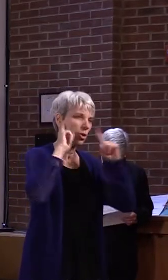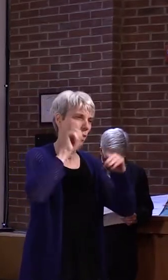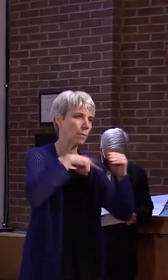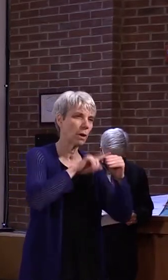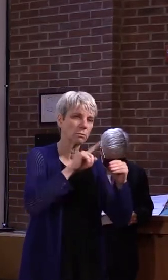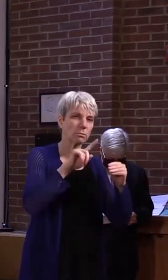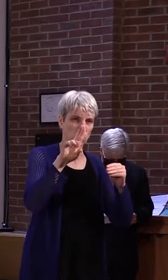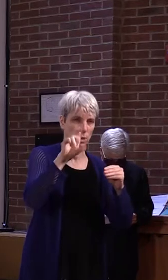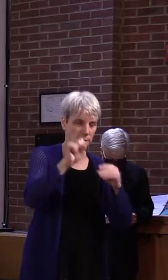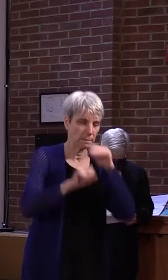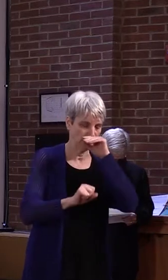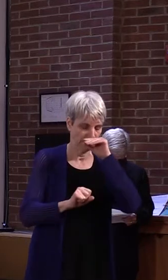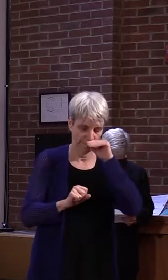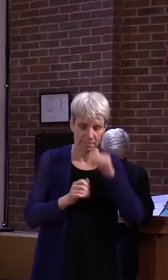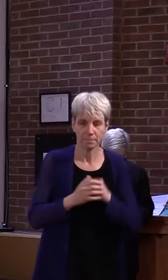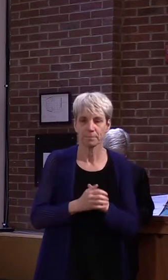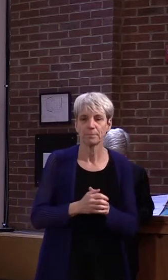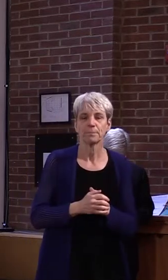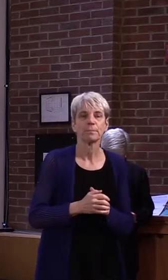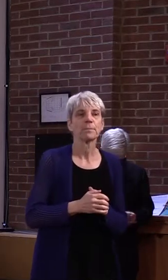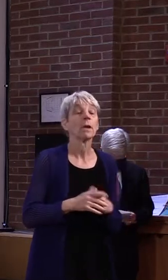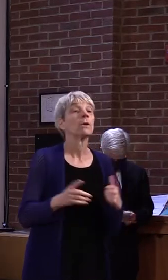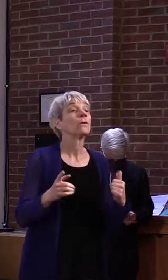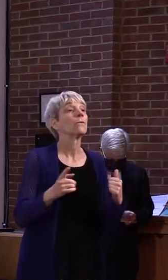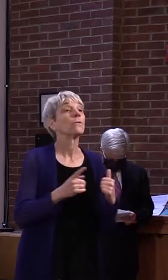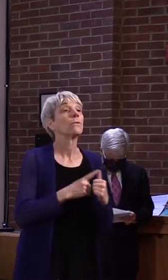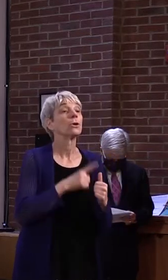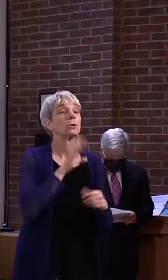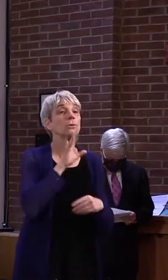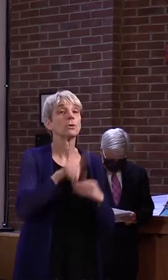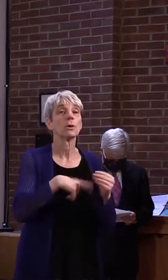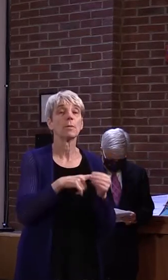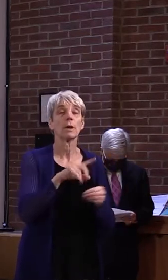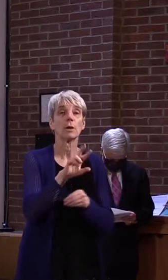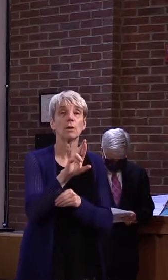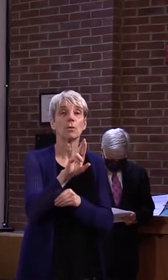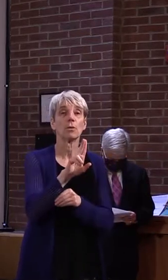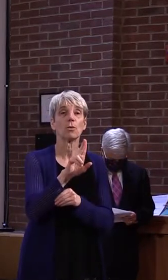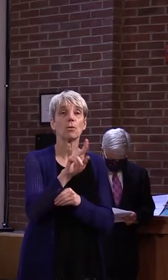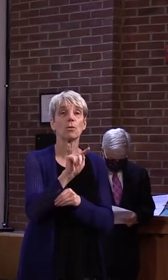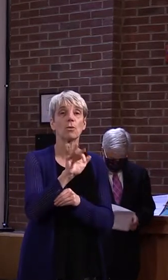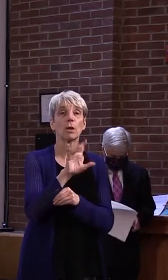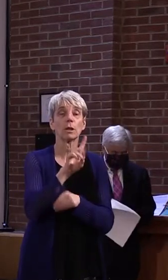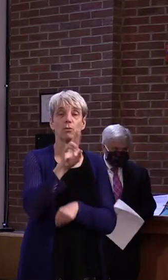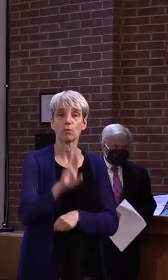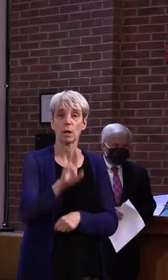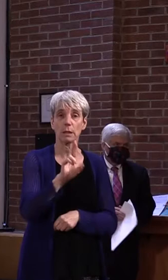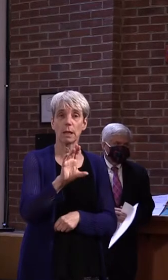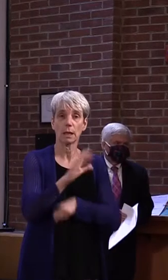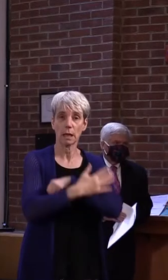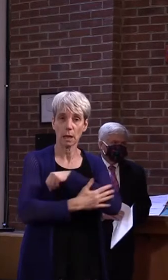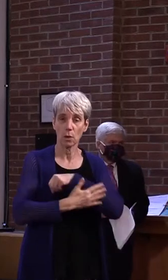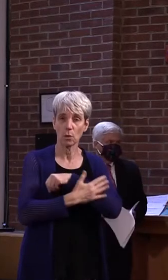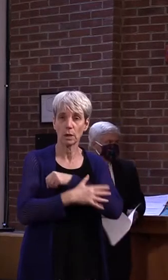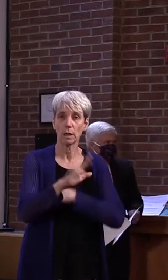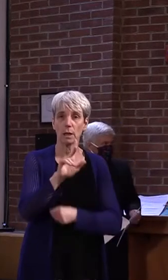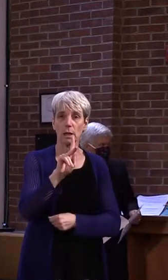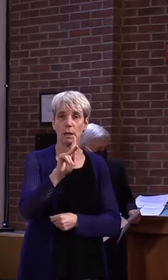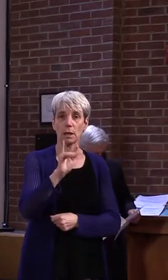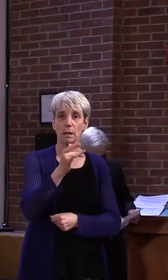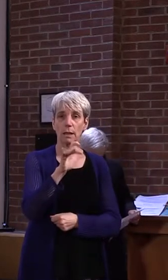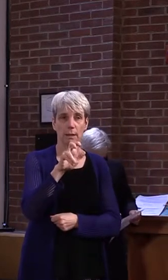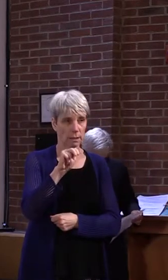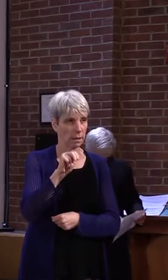me talk about the Rutland County Killington outbreak. As we announced in a news